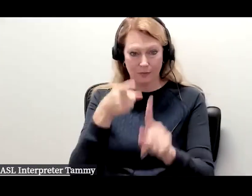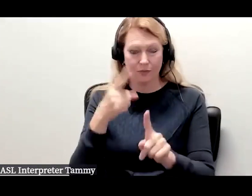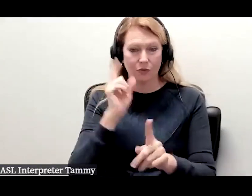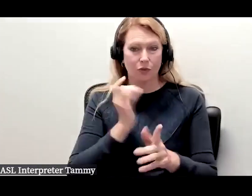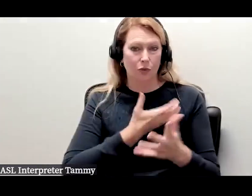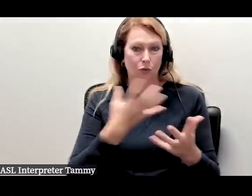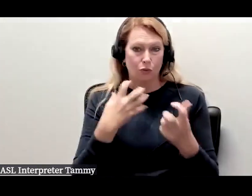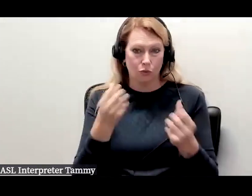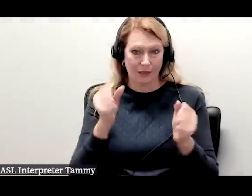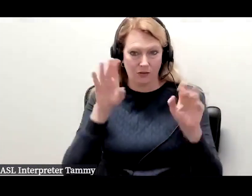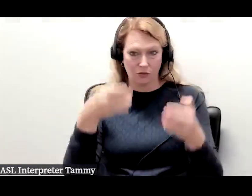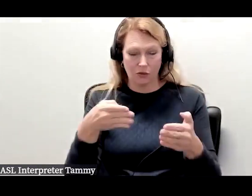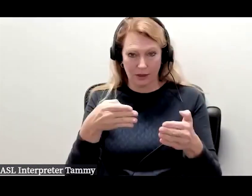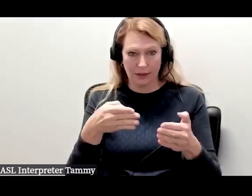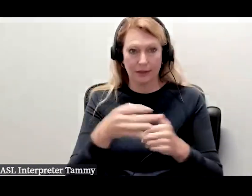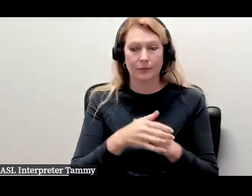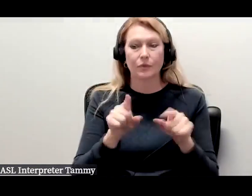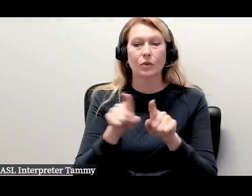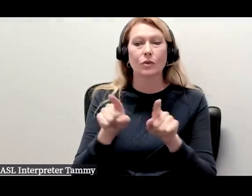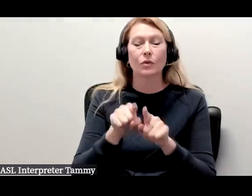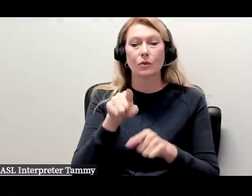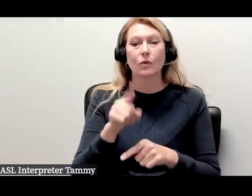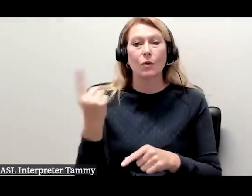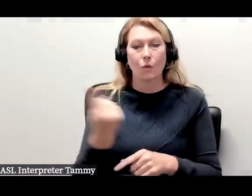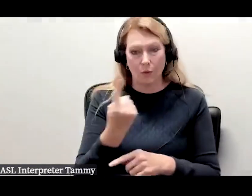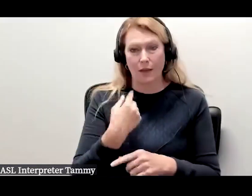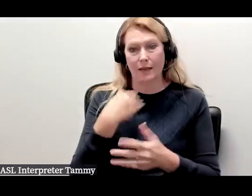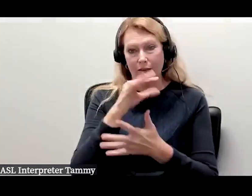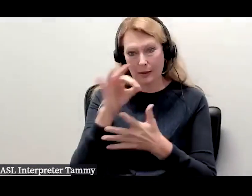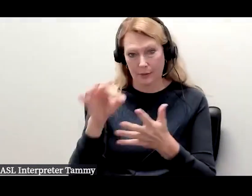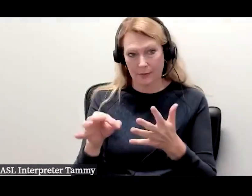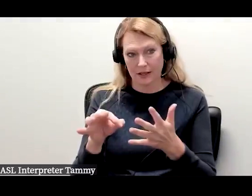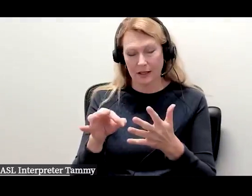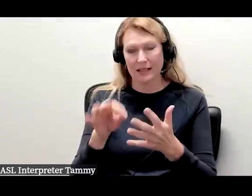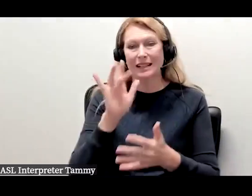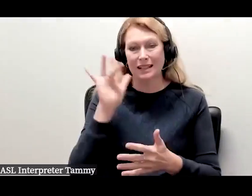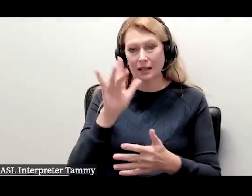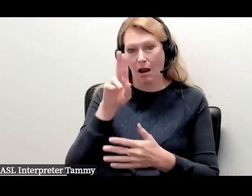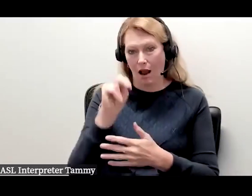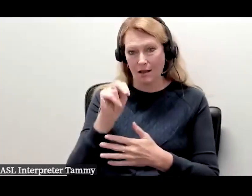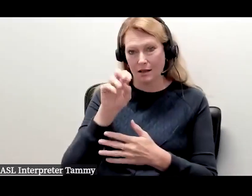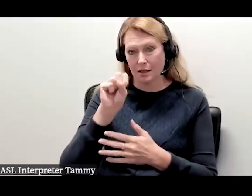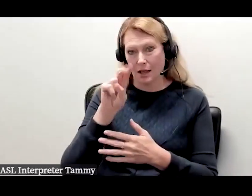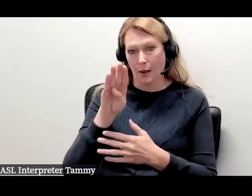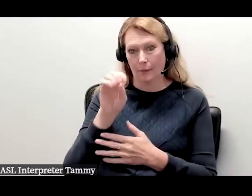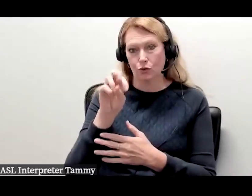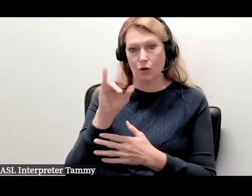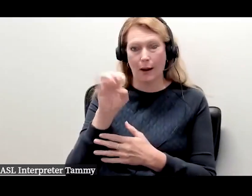recovery focus areas. And as always, you will have the option to unsubscribe at any